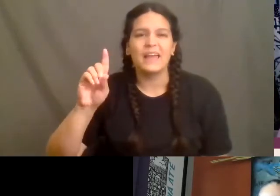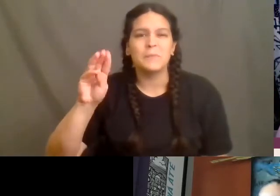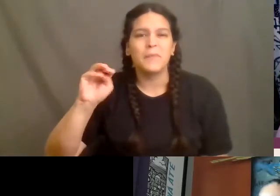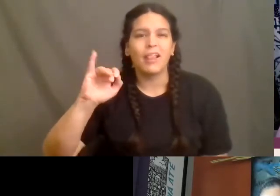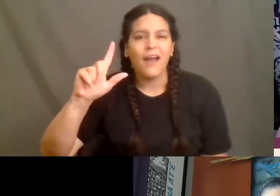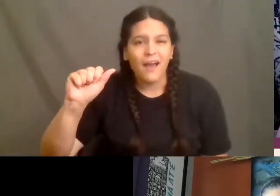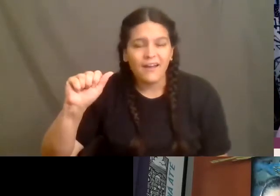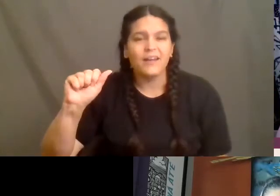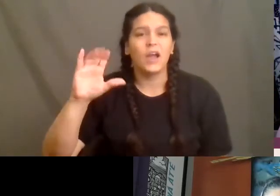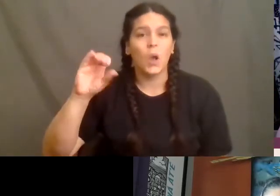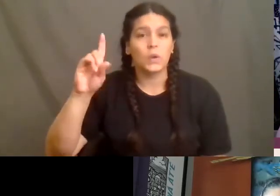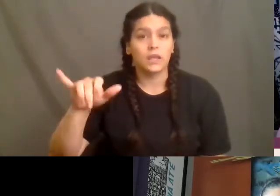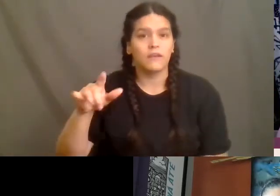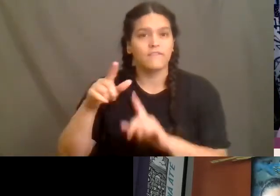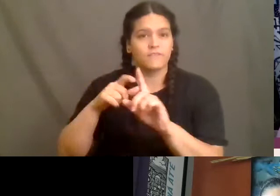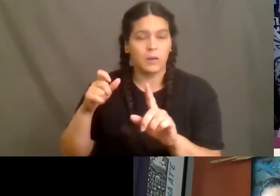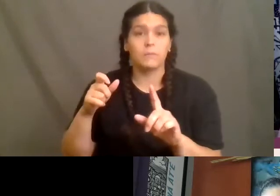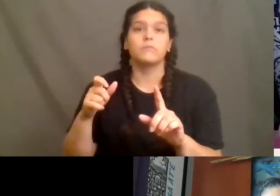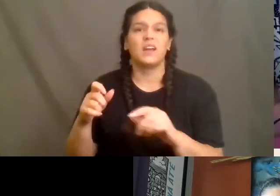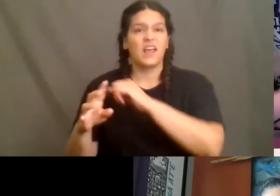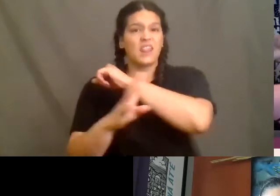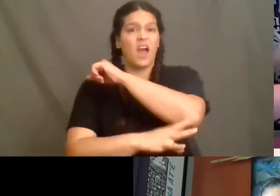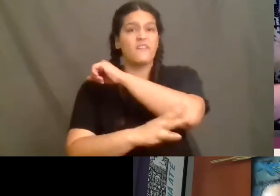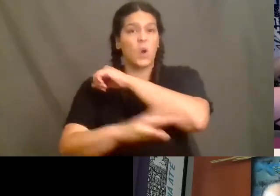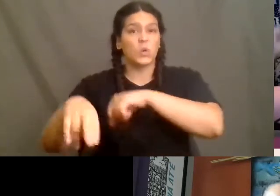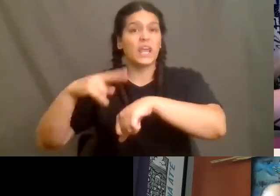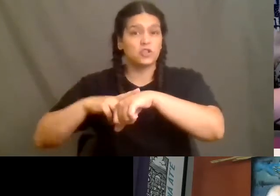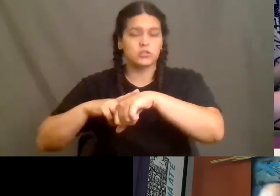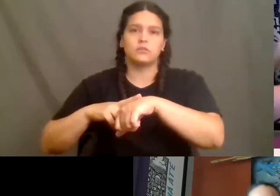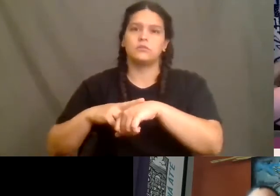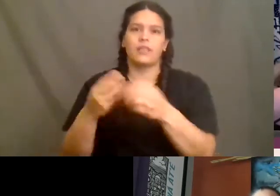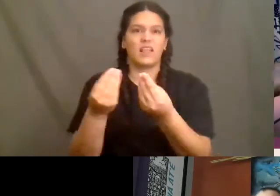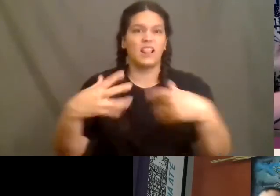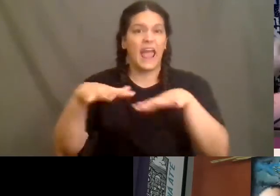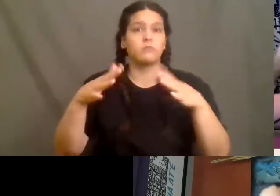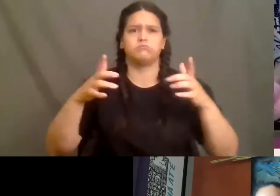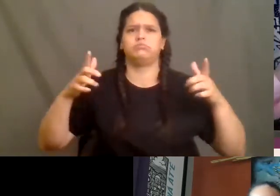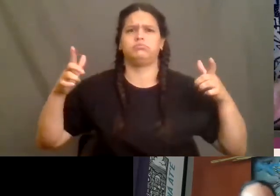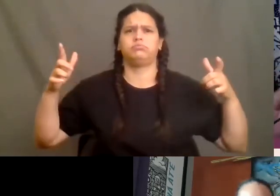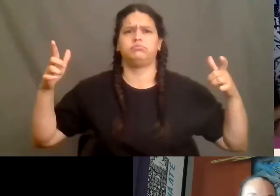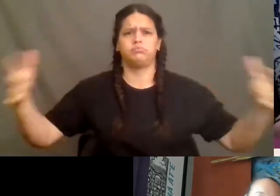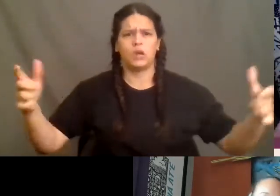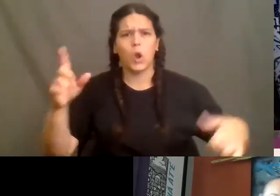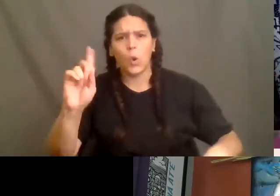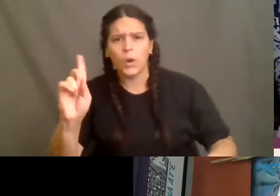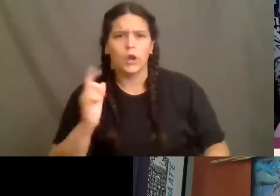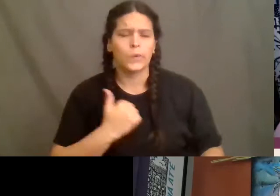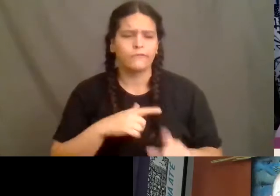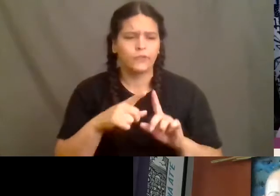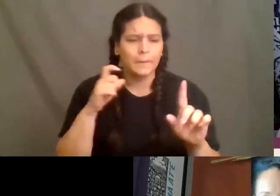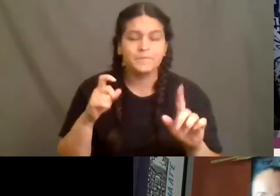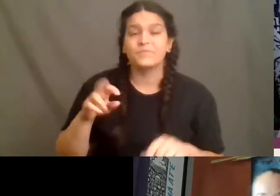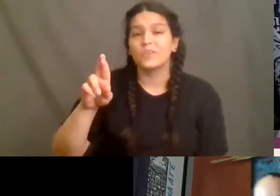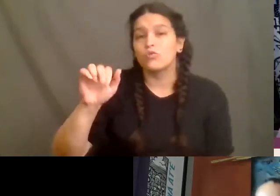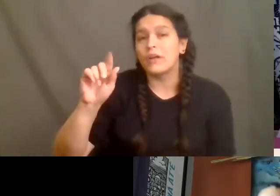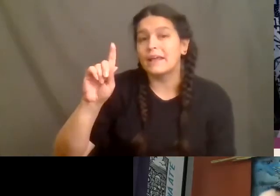hails from the large Navajo Nation. I mean, the land is vast where we come from. And Radmilla is